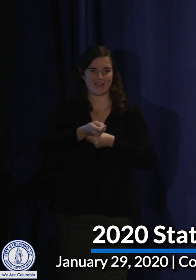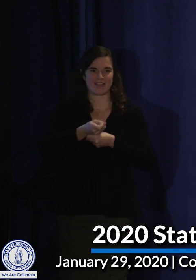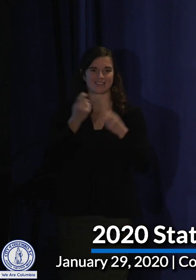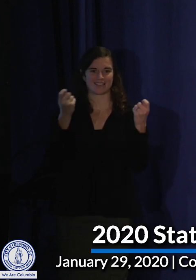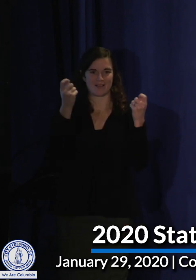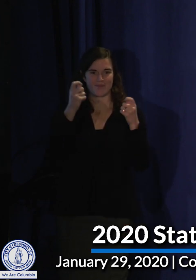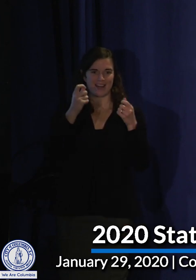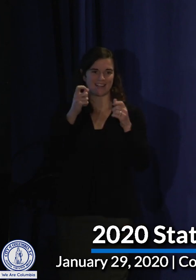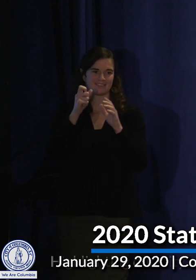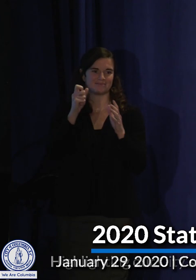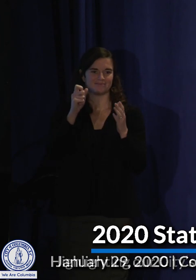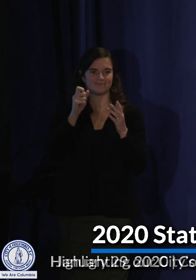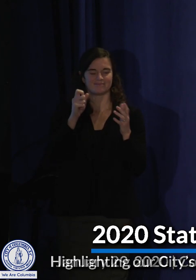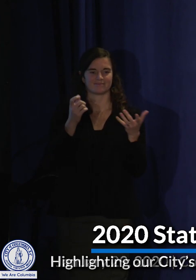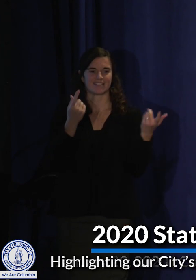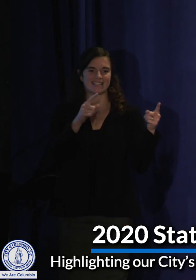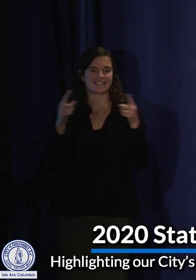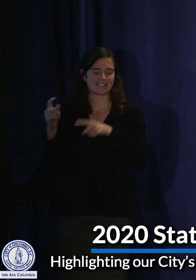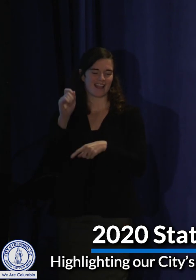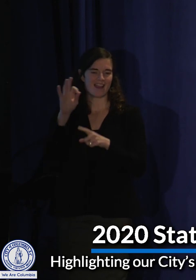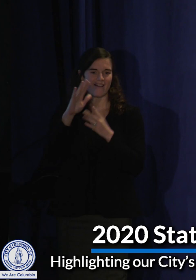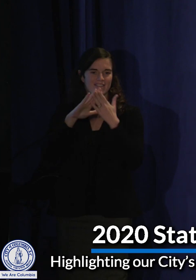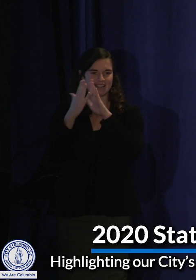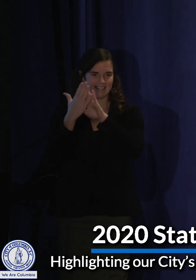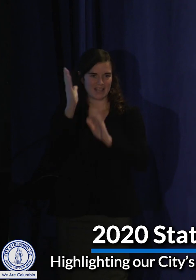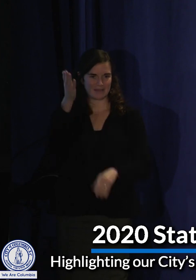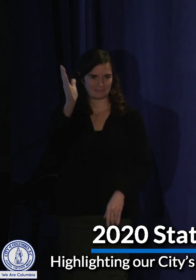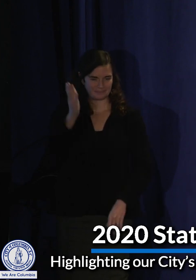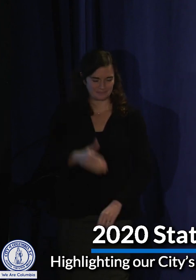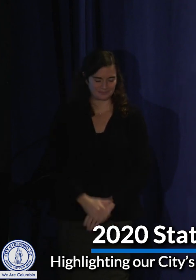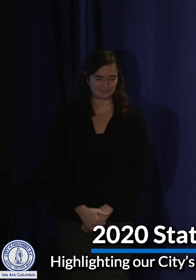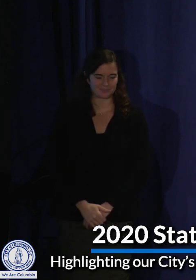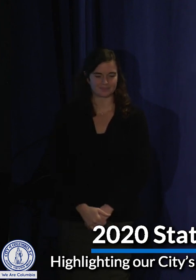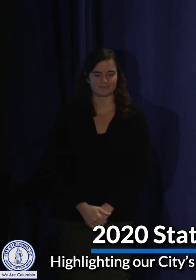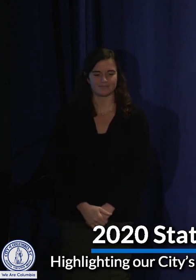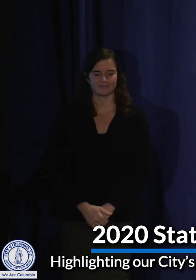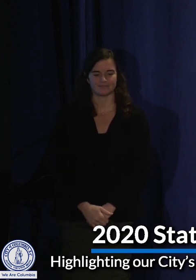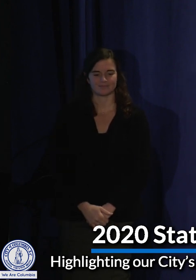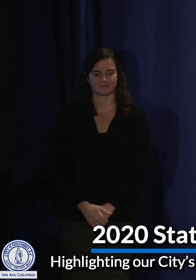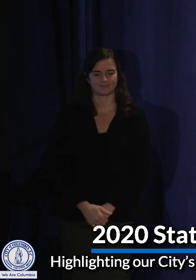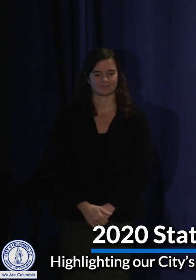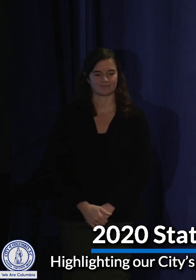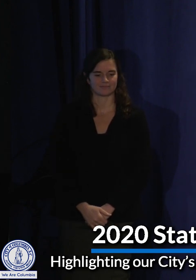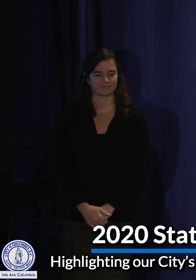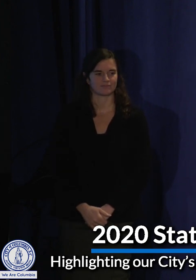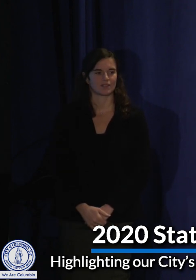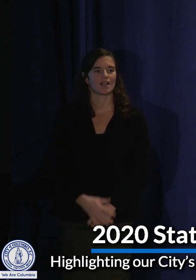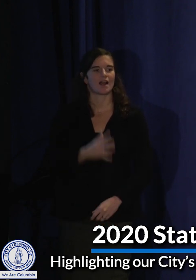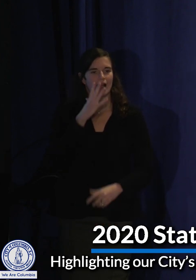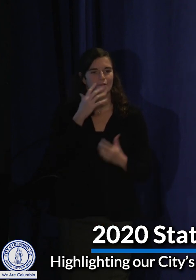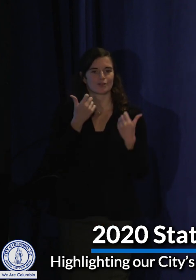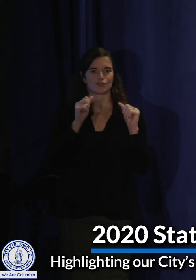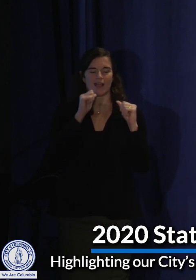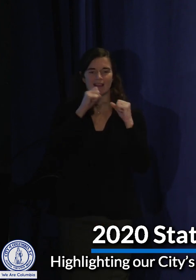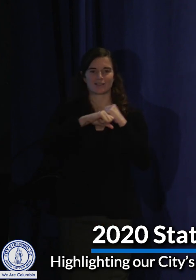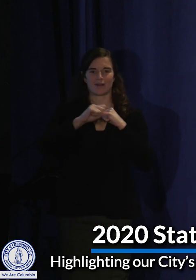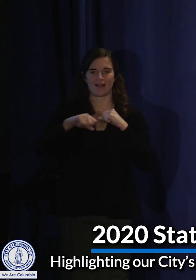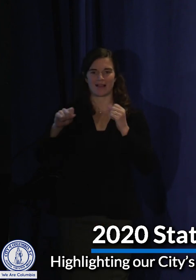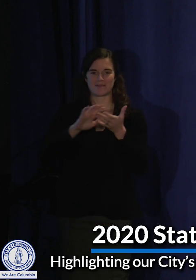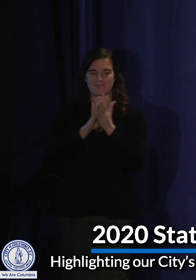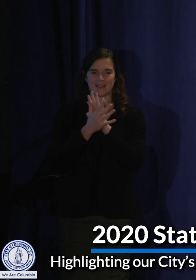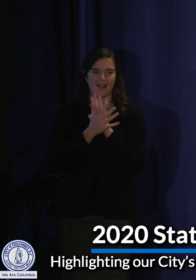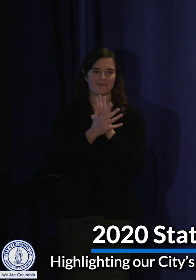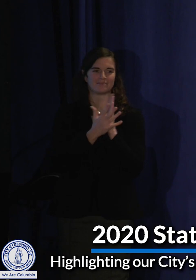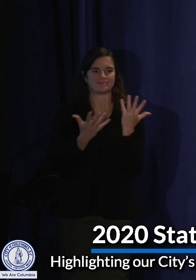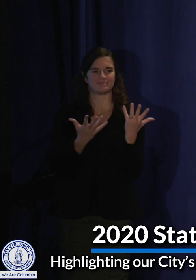Yeah. I'll try not to go too long or get too sappy